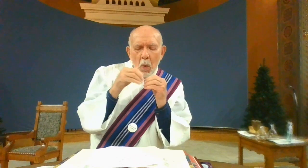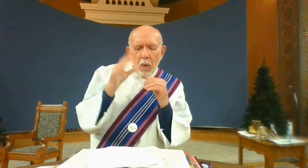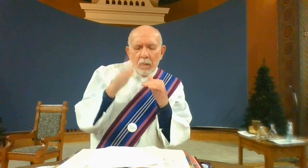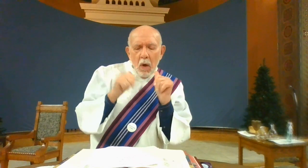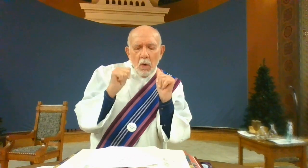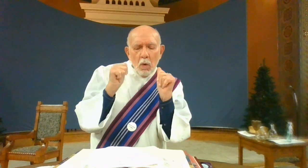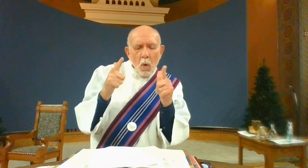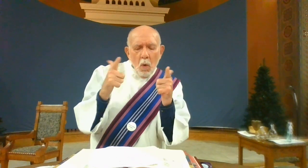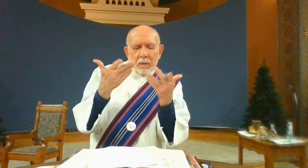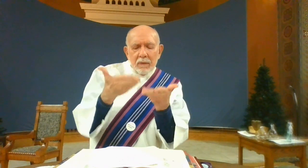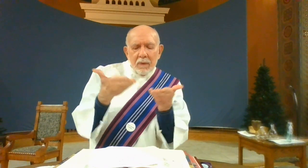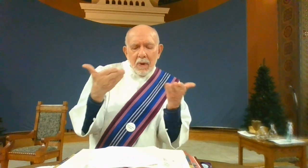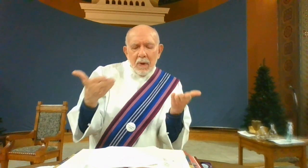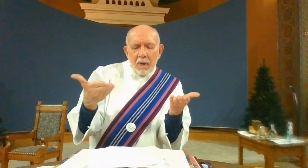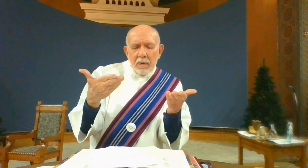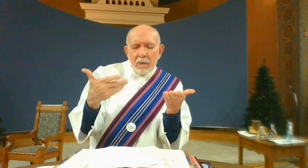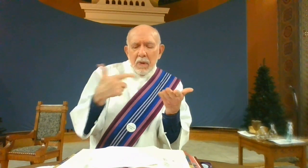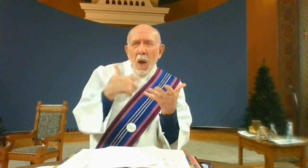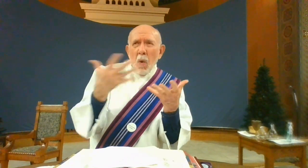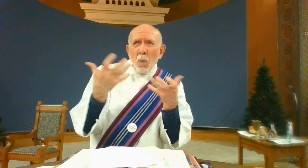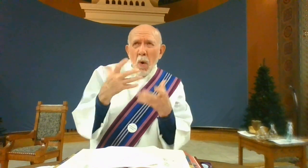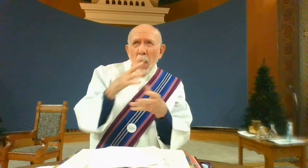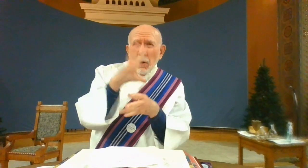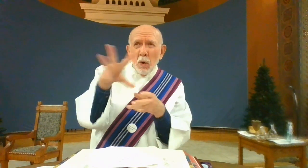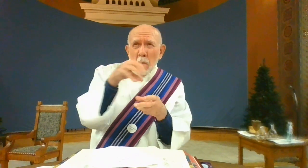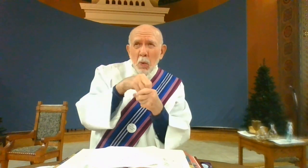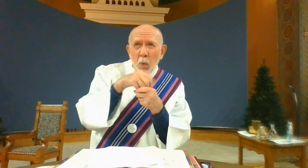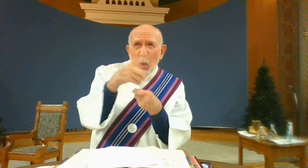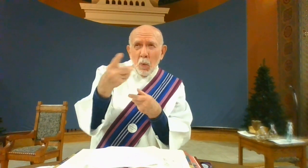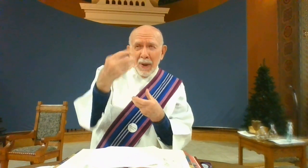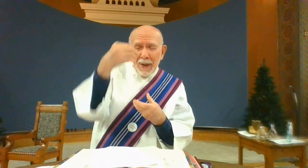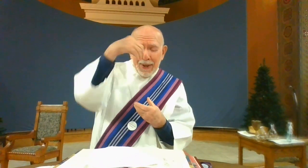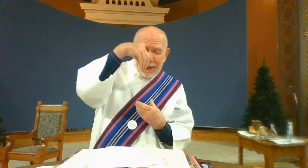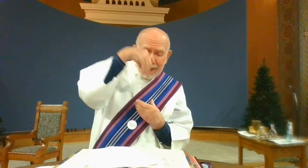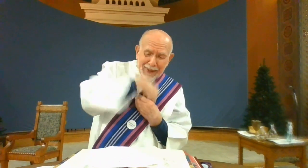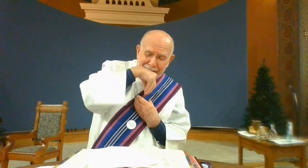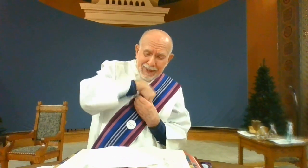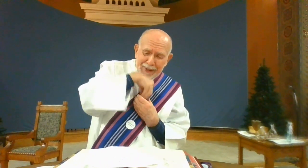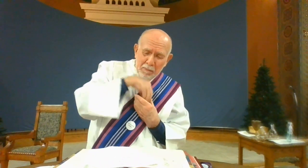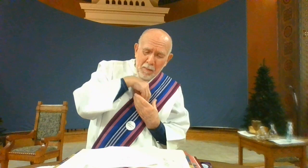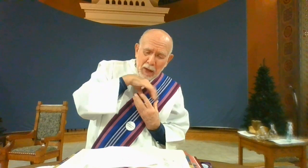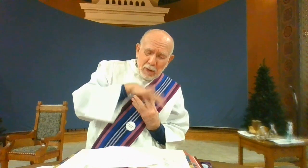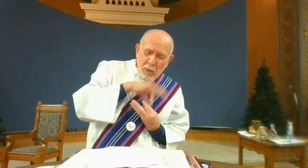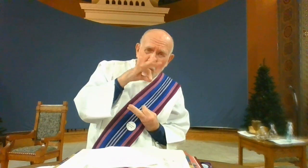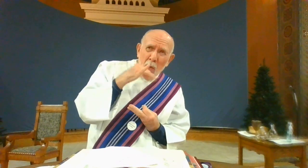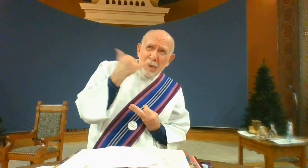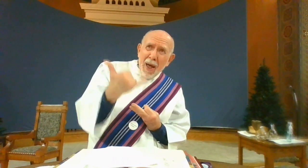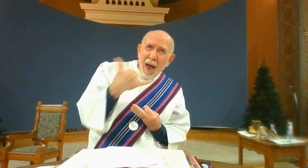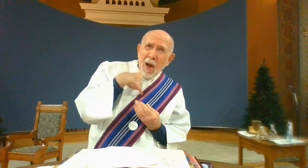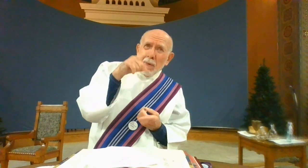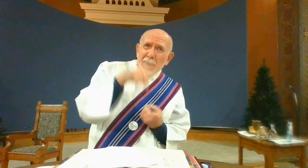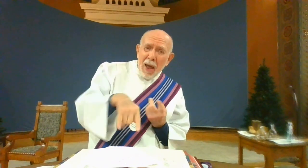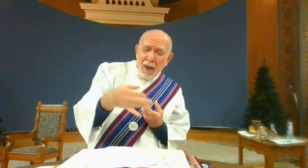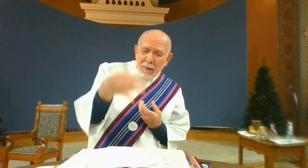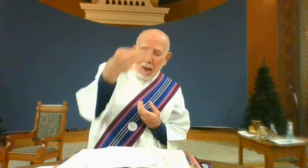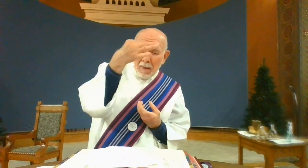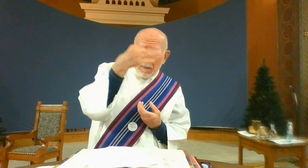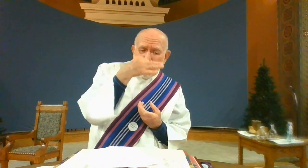above all things and I desire to receive you into my soul since I cannot at this